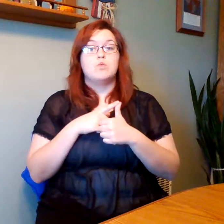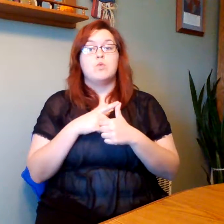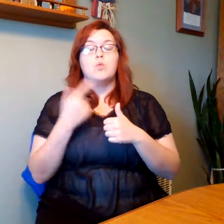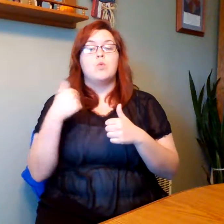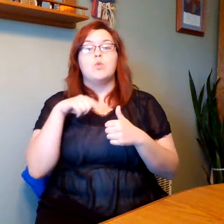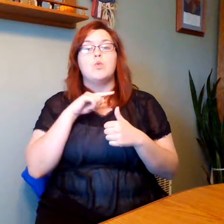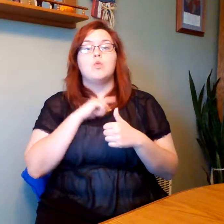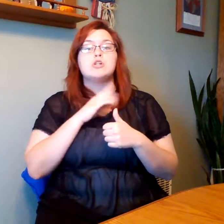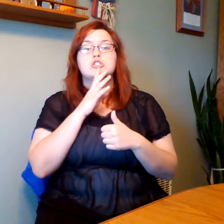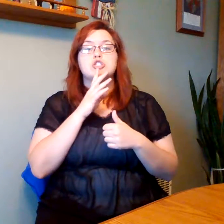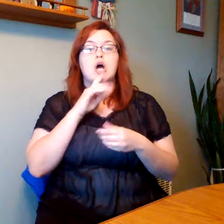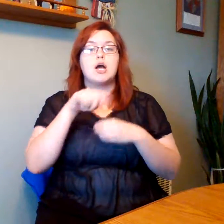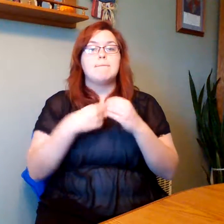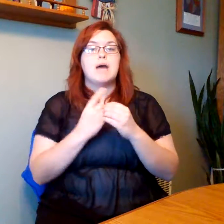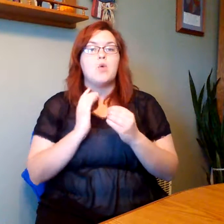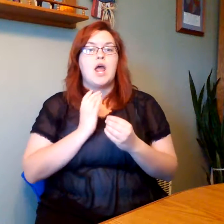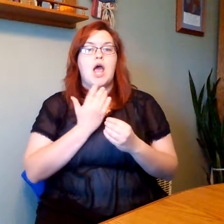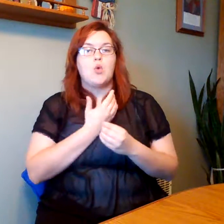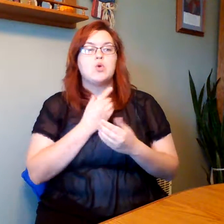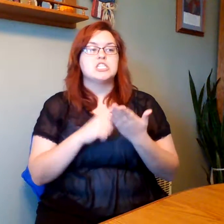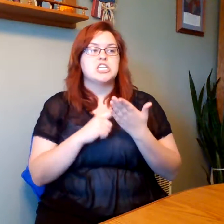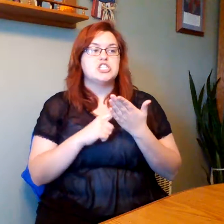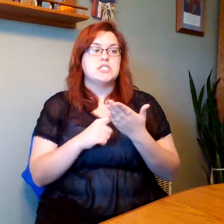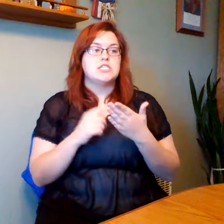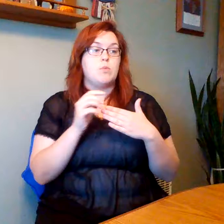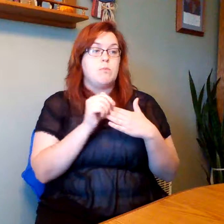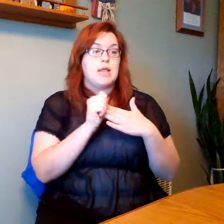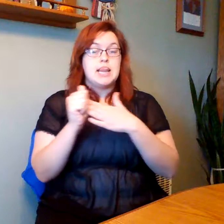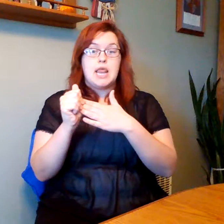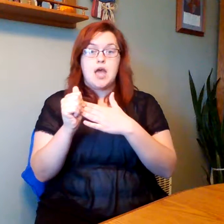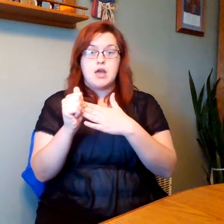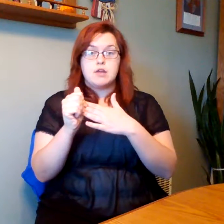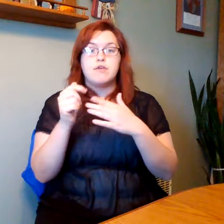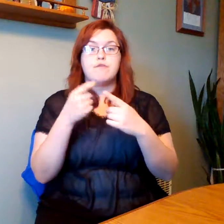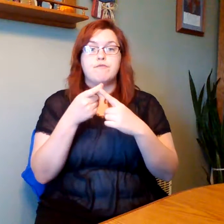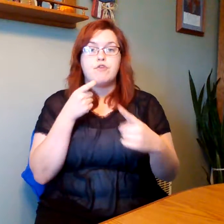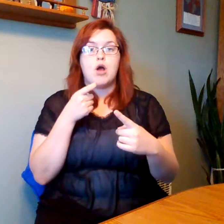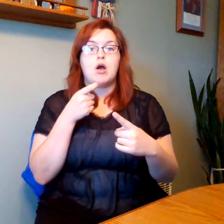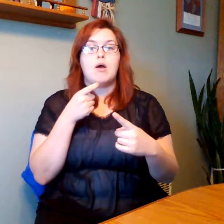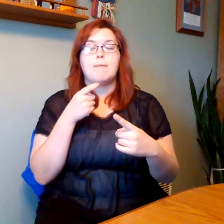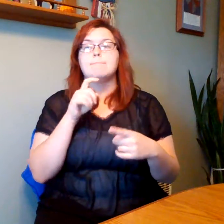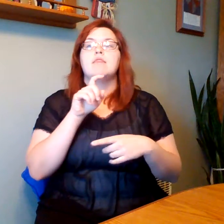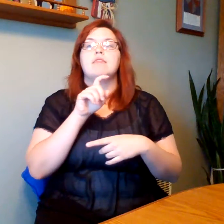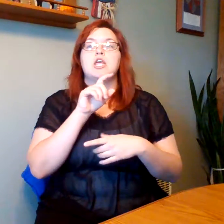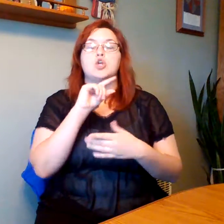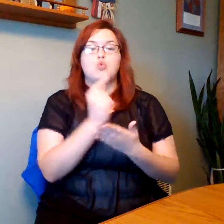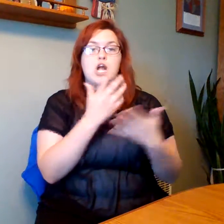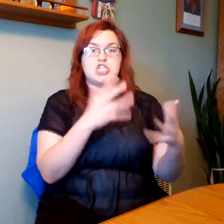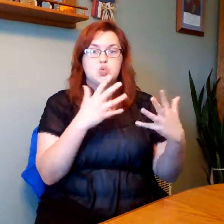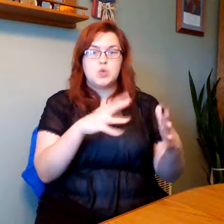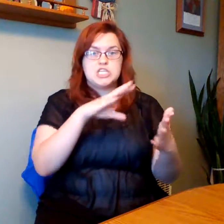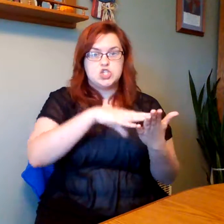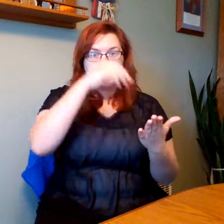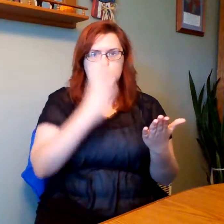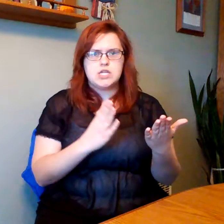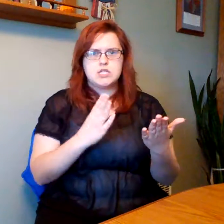as I said before, are going to be led by graduate student instructors. These are graduate students who are serving as teaching assistants in